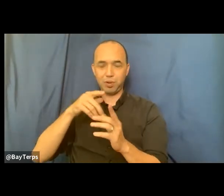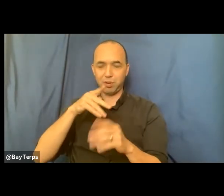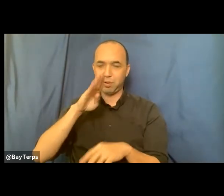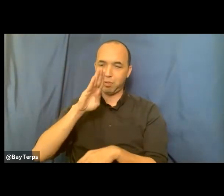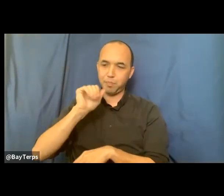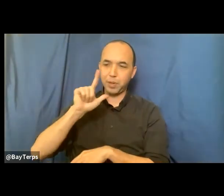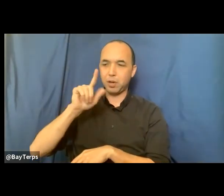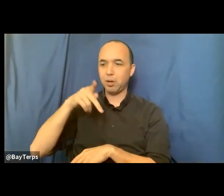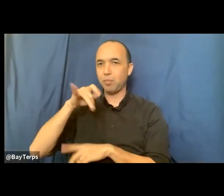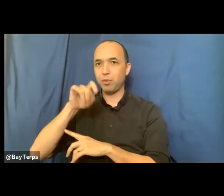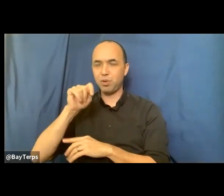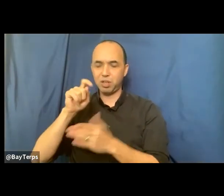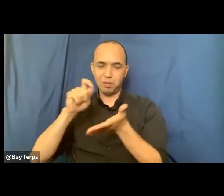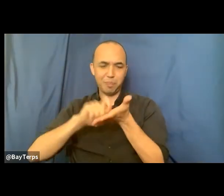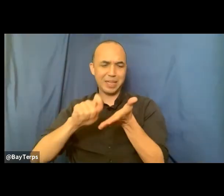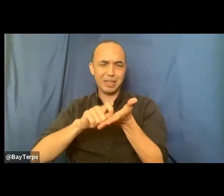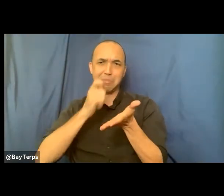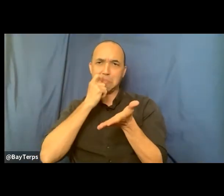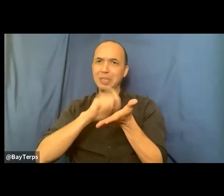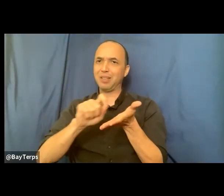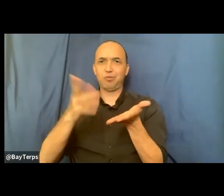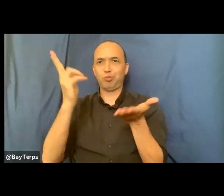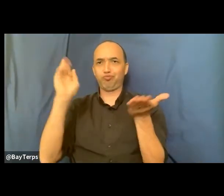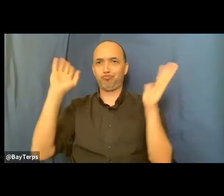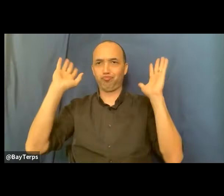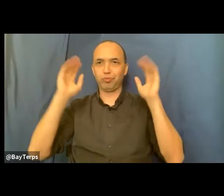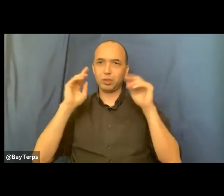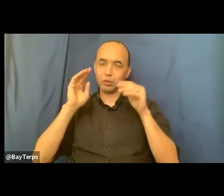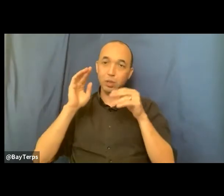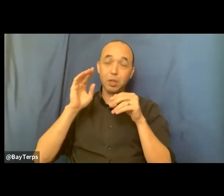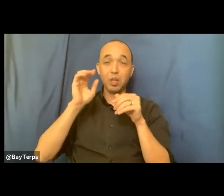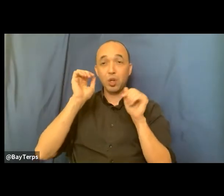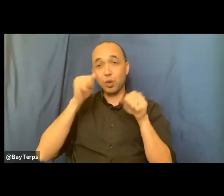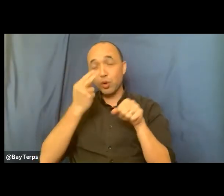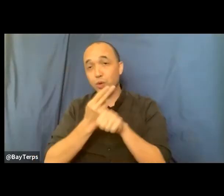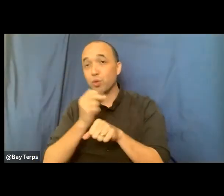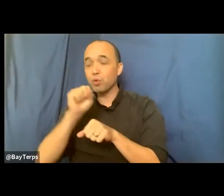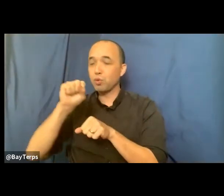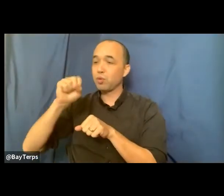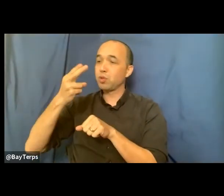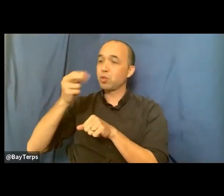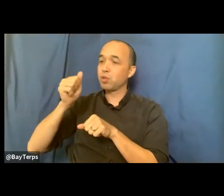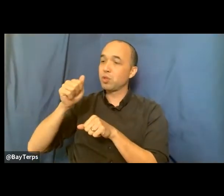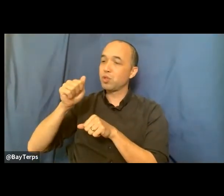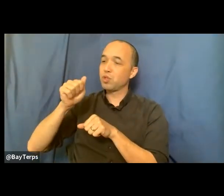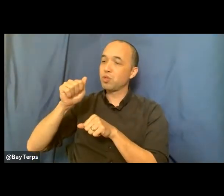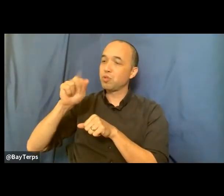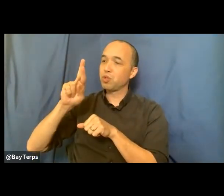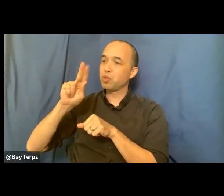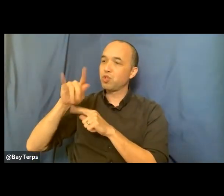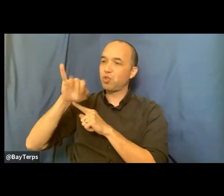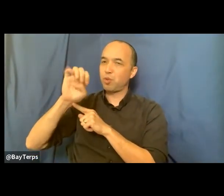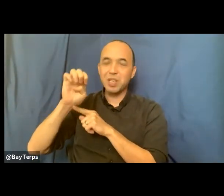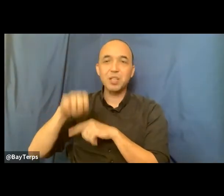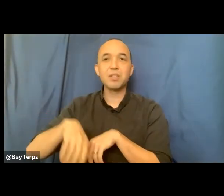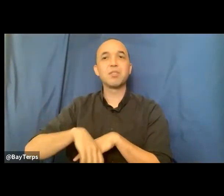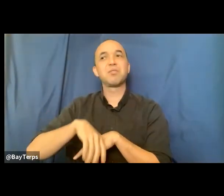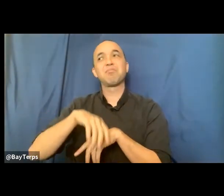could use a Sharpie. You could use a ballpoint pen. It doesn't really